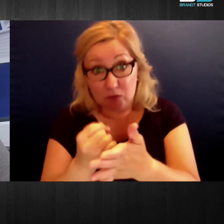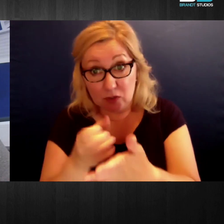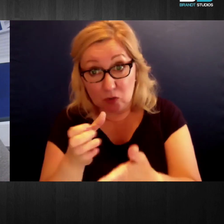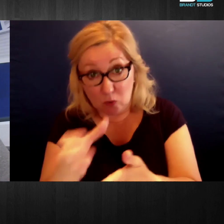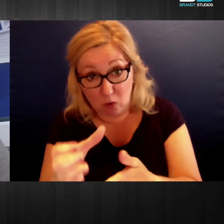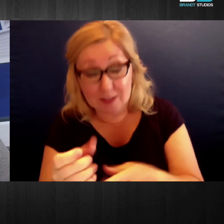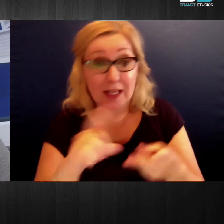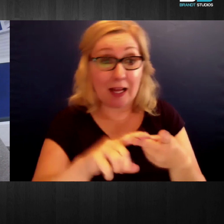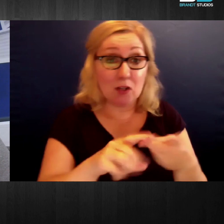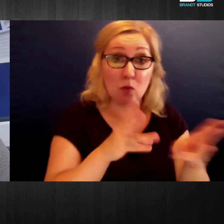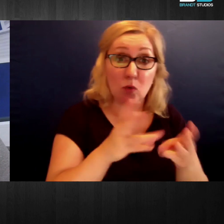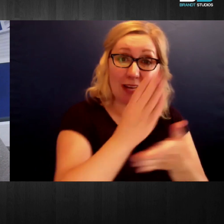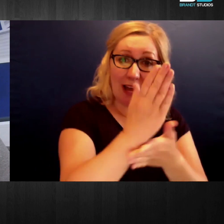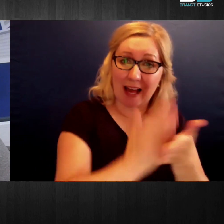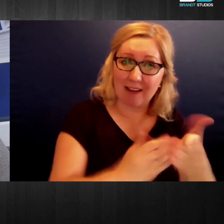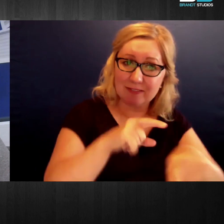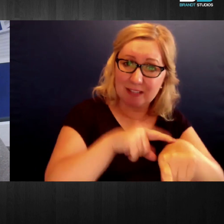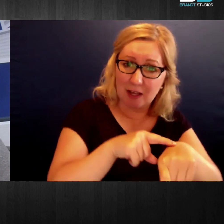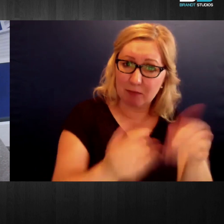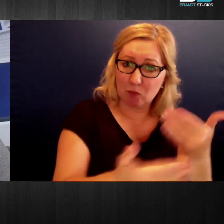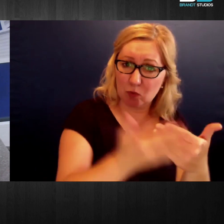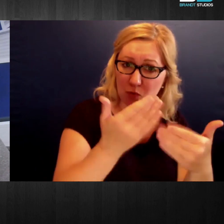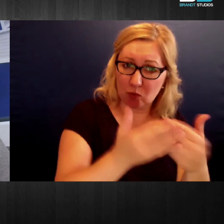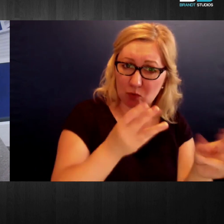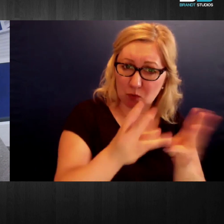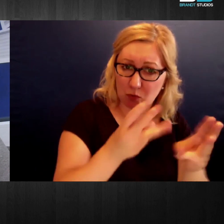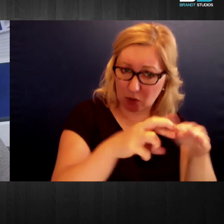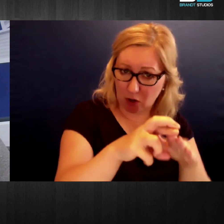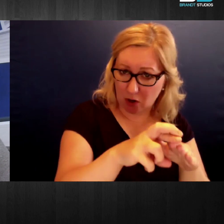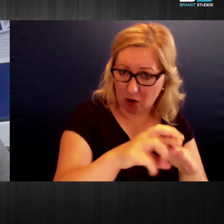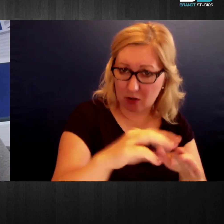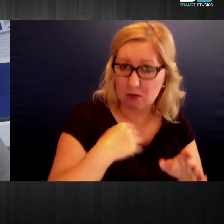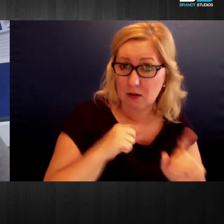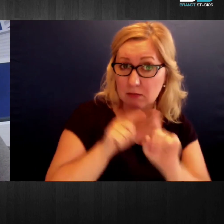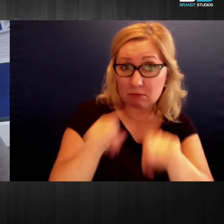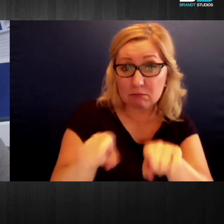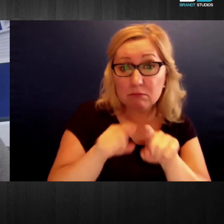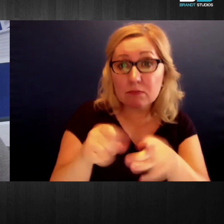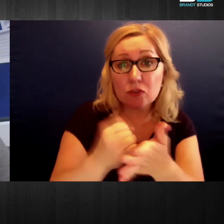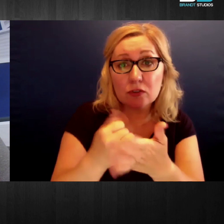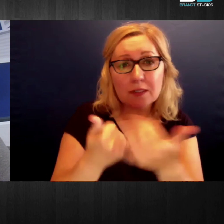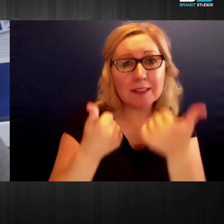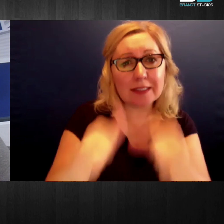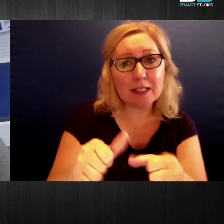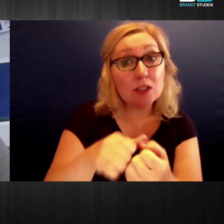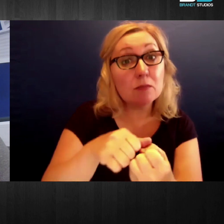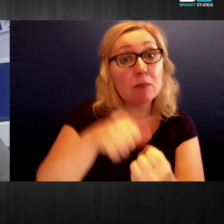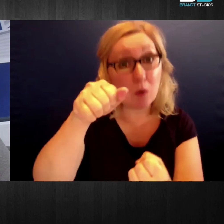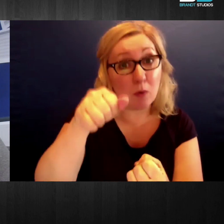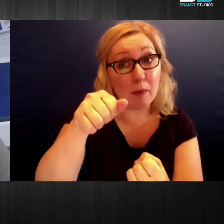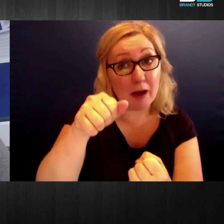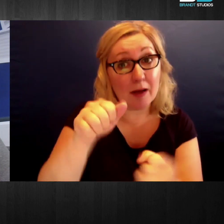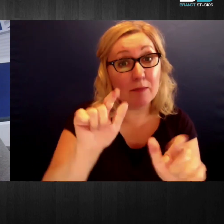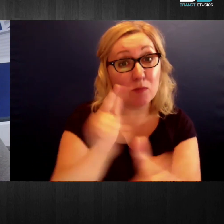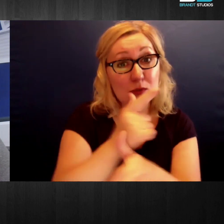technology. And I suppose around that time and up to that point, I've been working with some great colleagues in Foréga in Galway